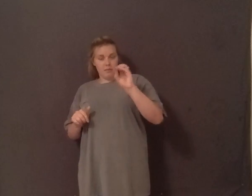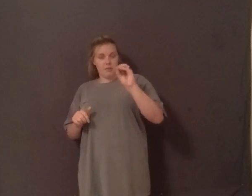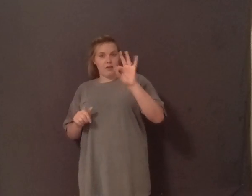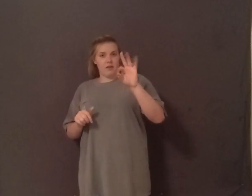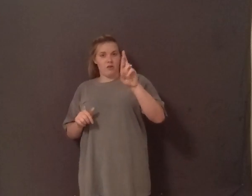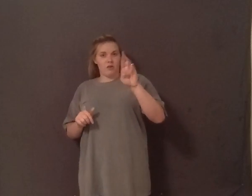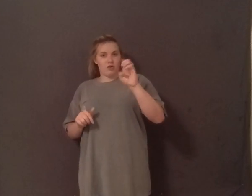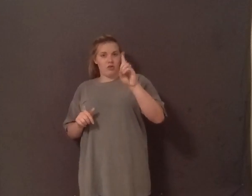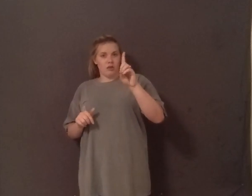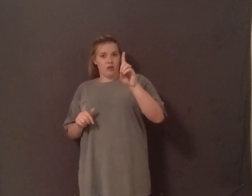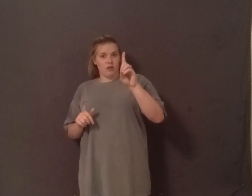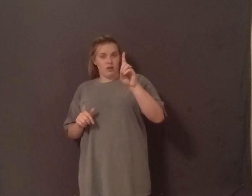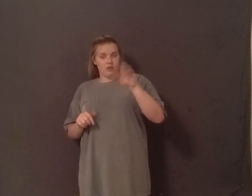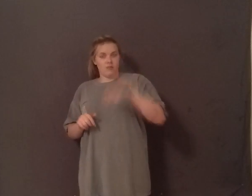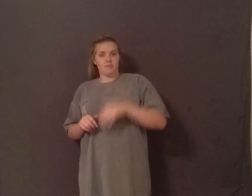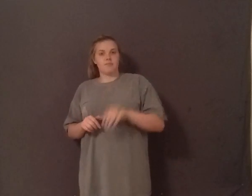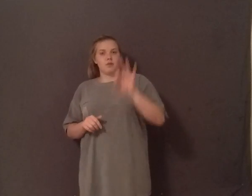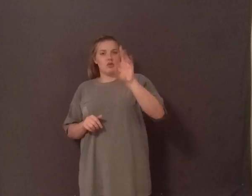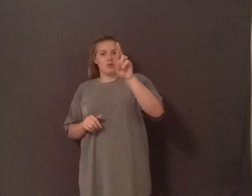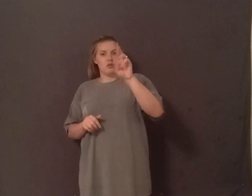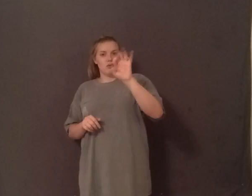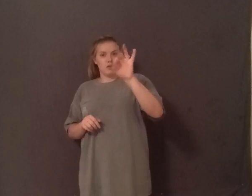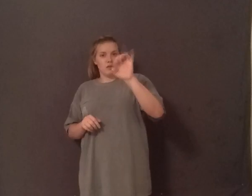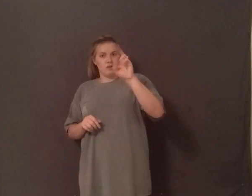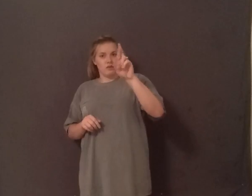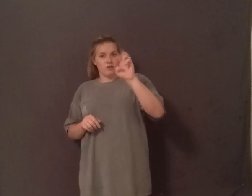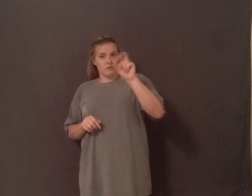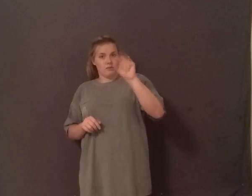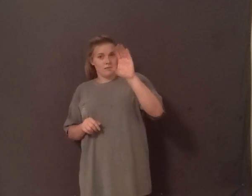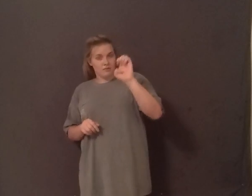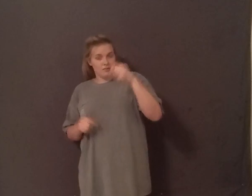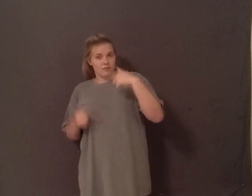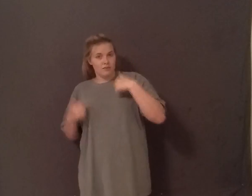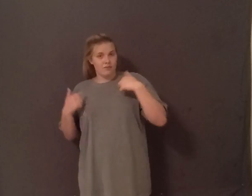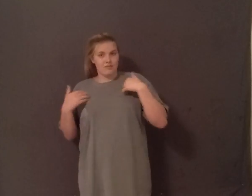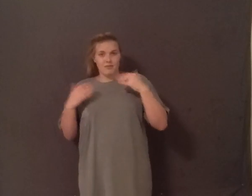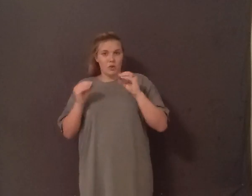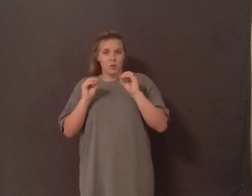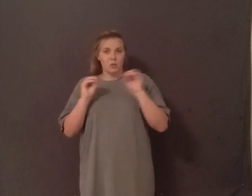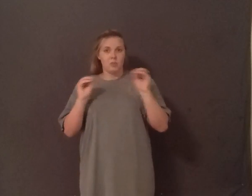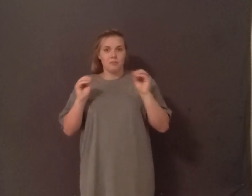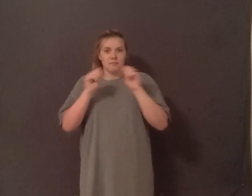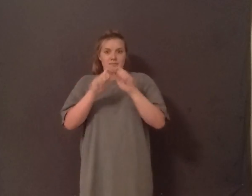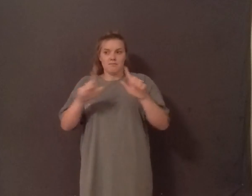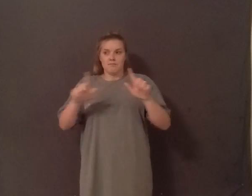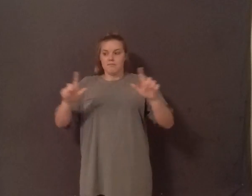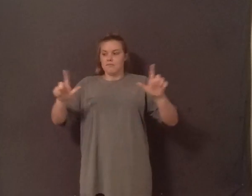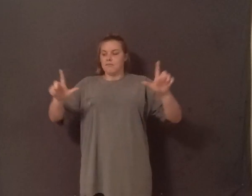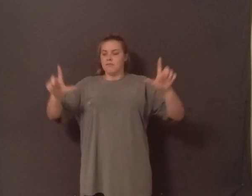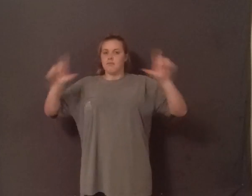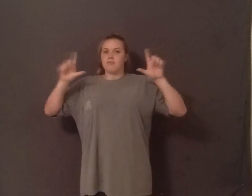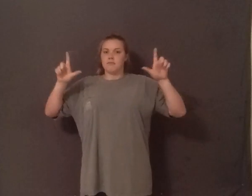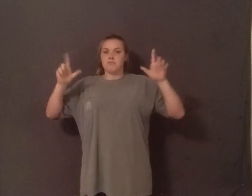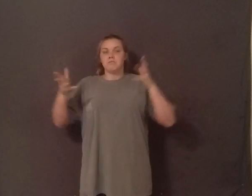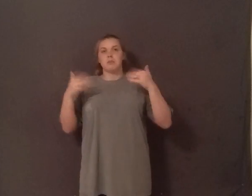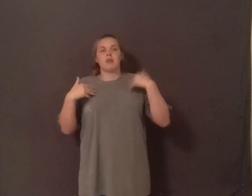or presentations or interviews or whatever when we were stressed. So maybe you had a presentation coming up or a project